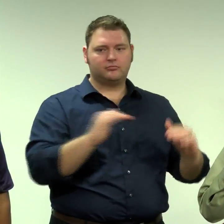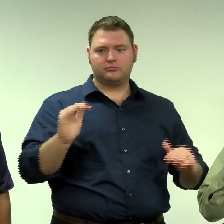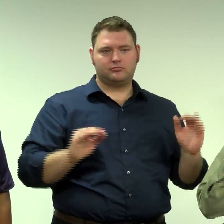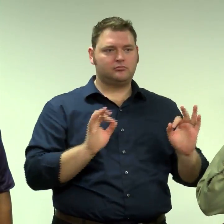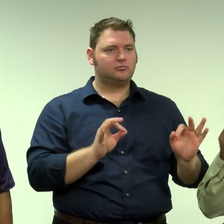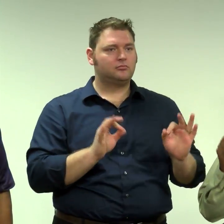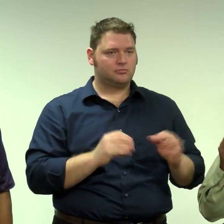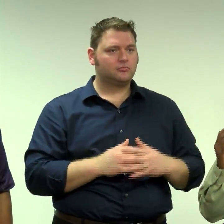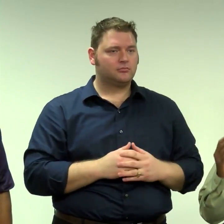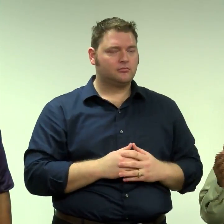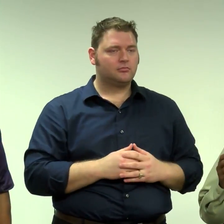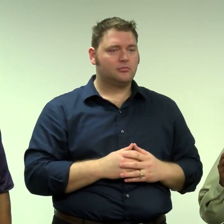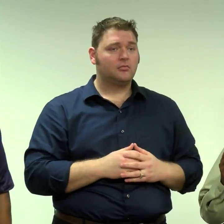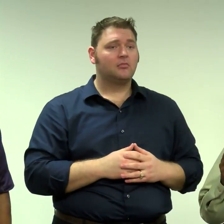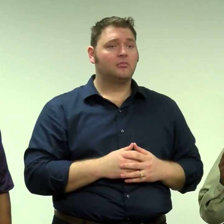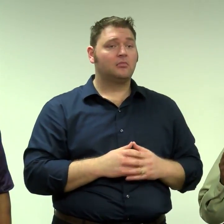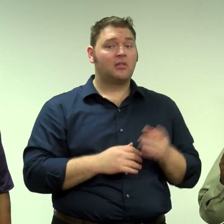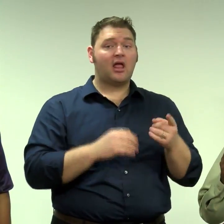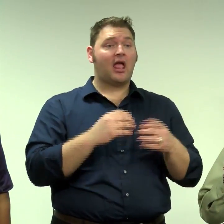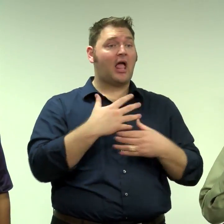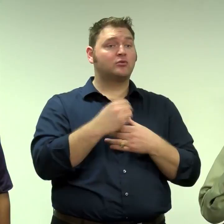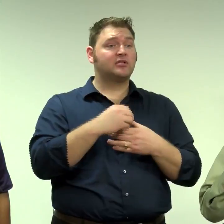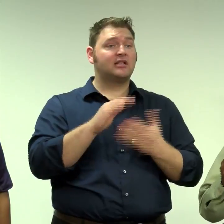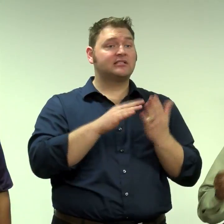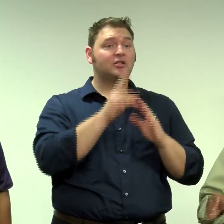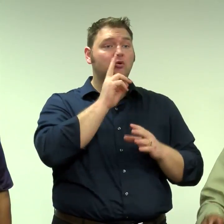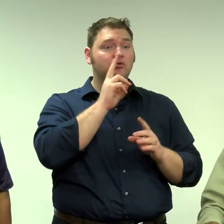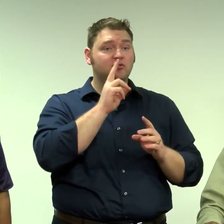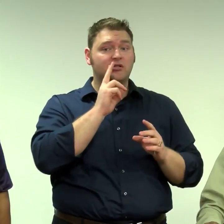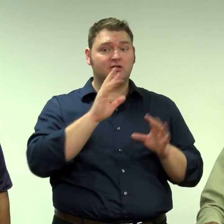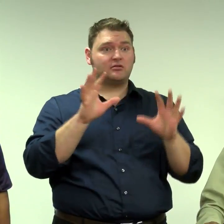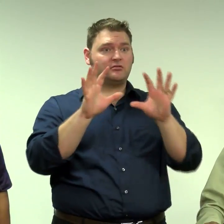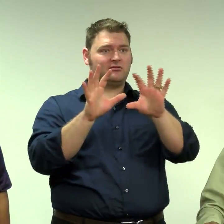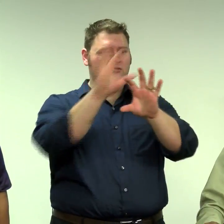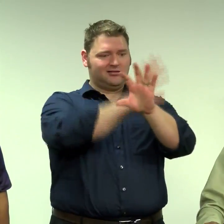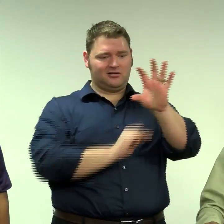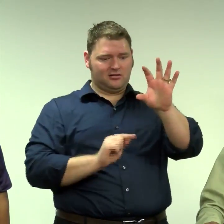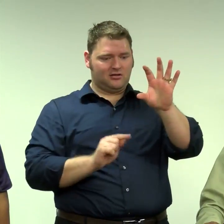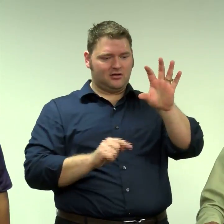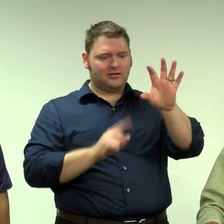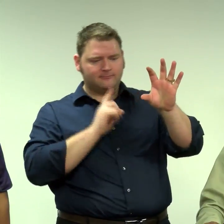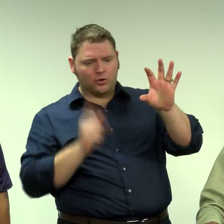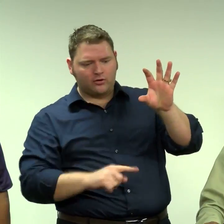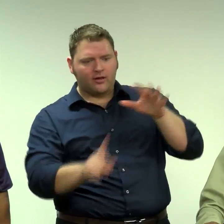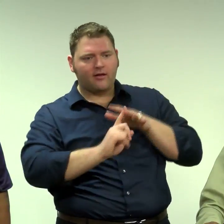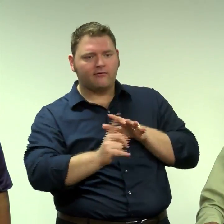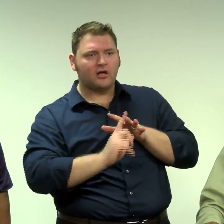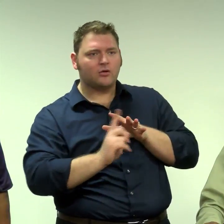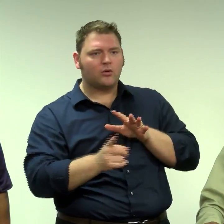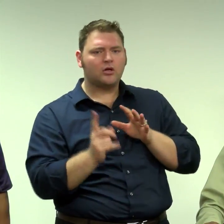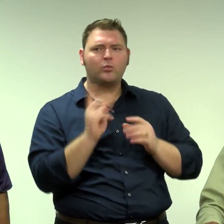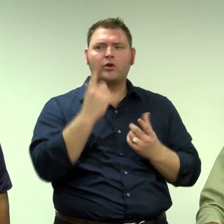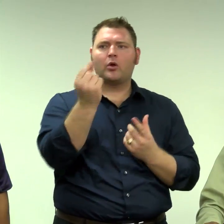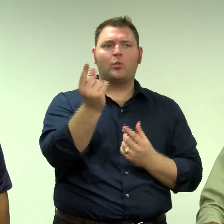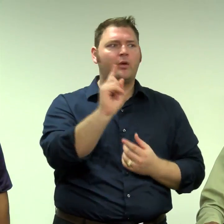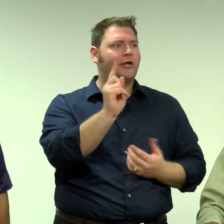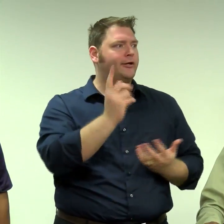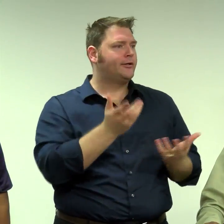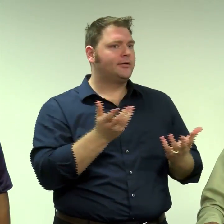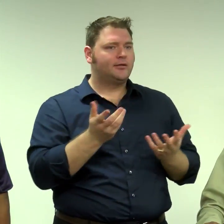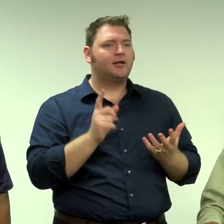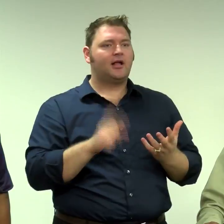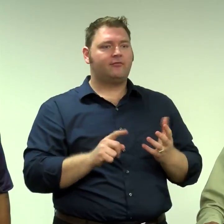evacuate outside of the city of Houston. They have to go somewhere, okay? And so we're